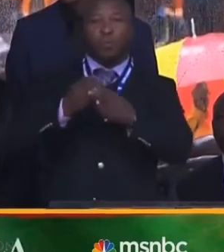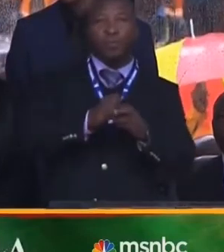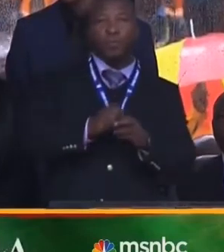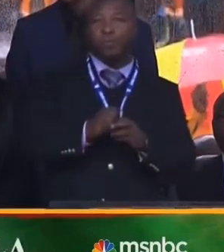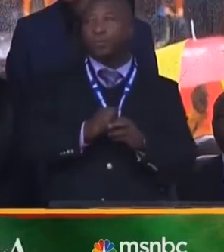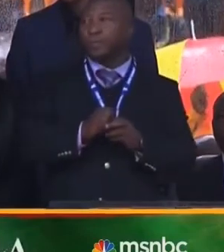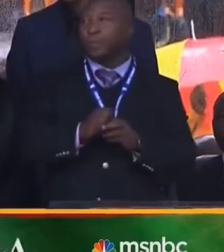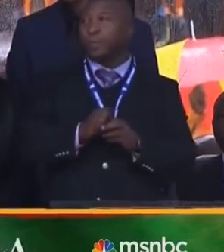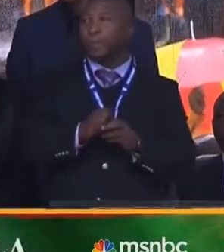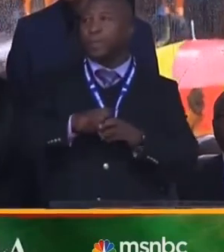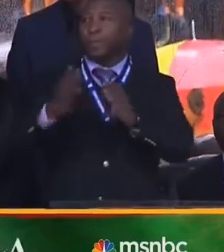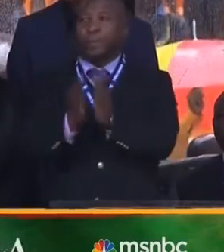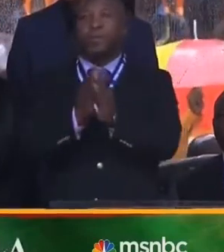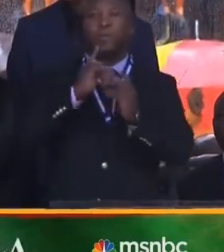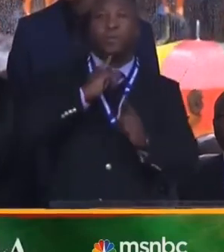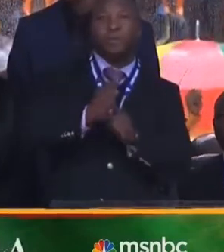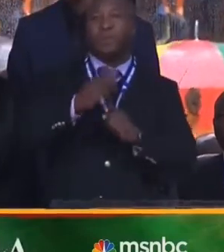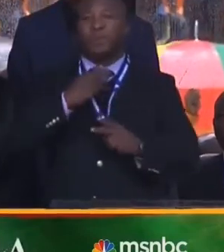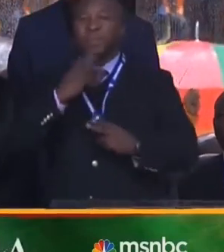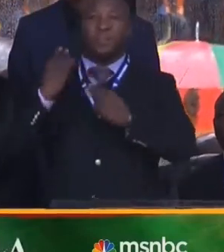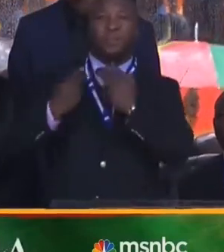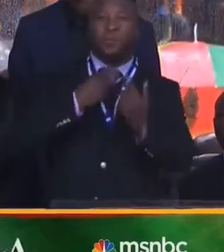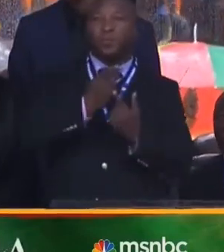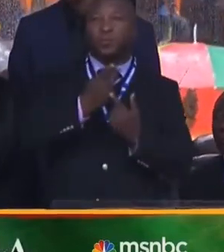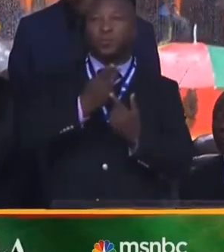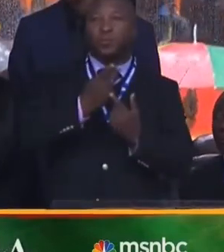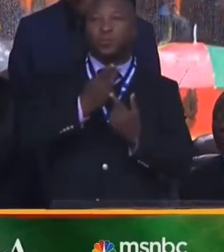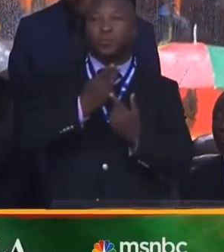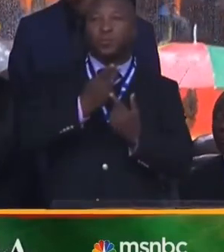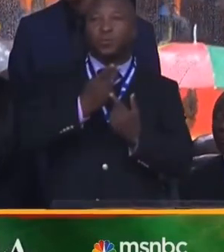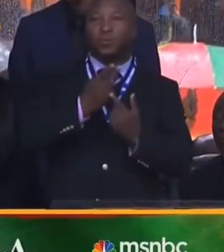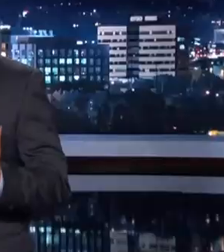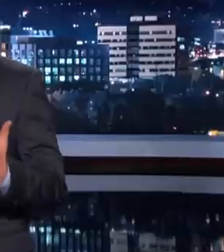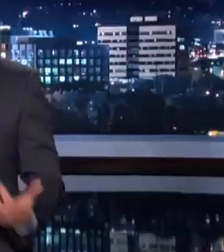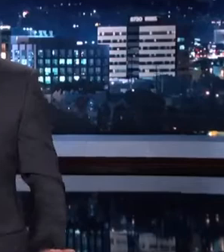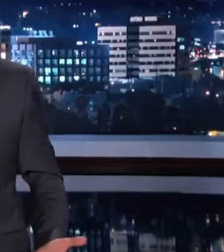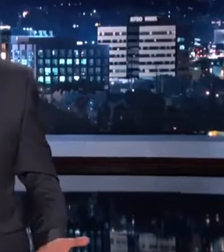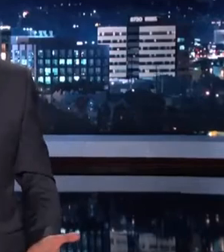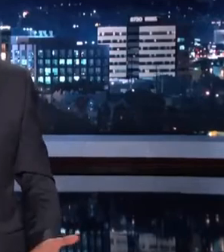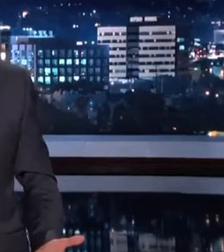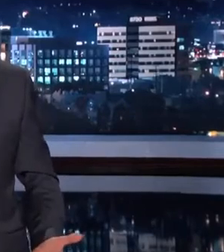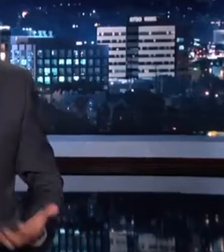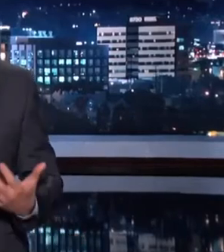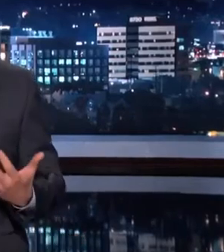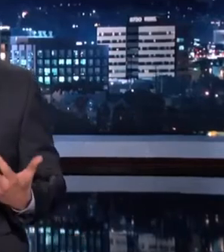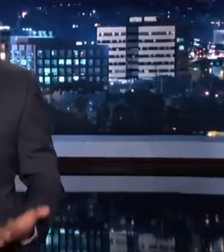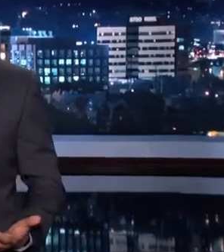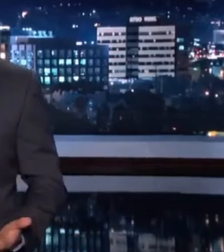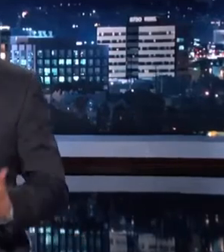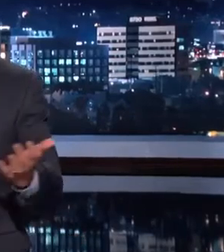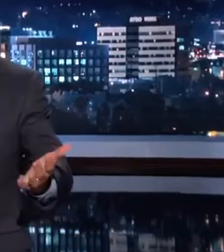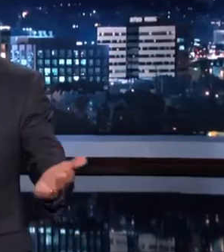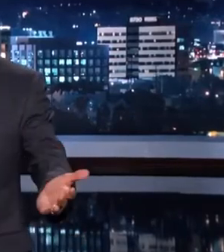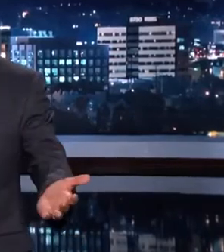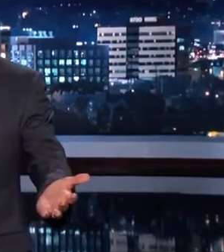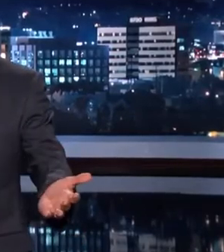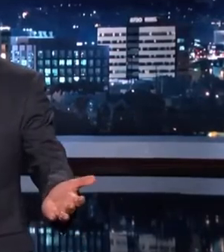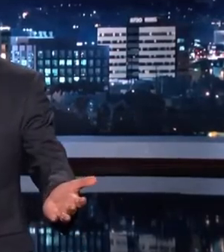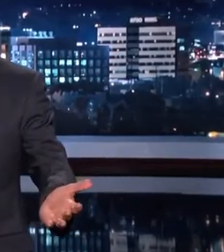viewers who actually do know sign language started calling him out online. And then video popped up today of the guy interpreting or doing whatever it was he was doing